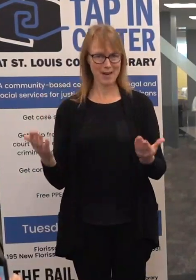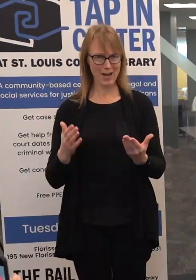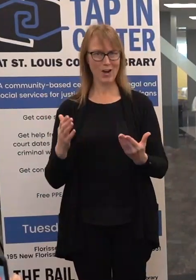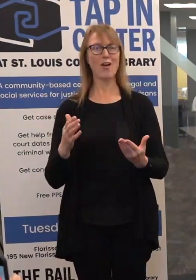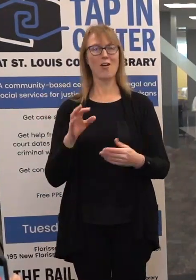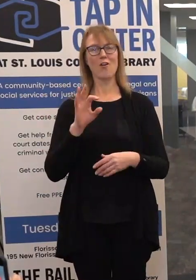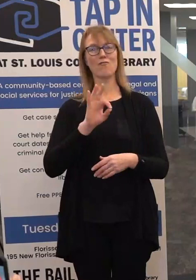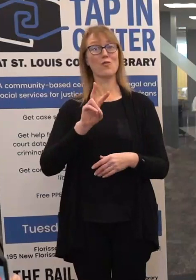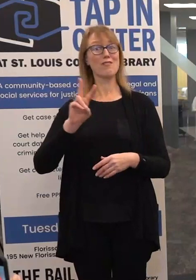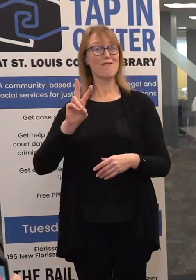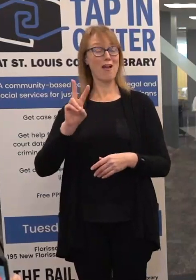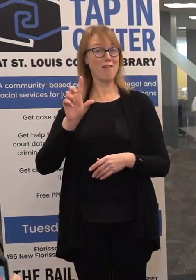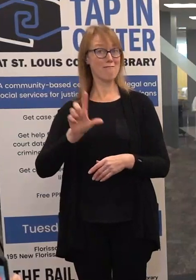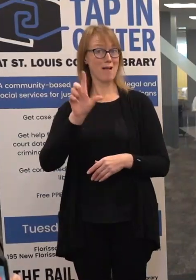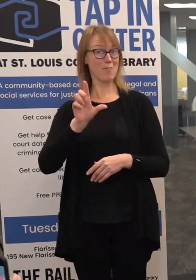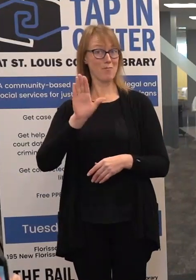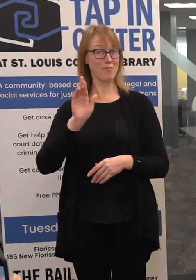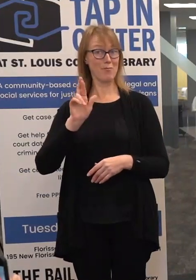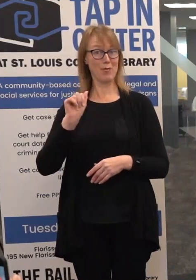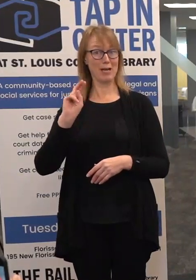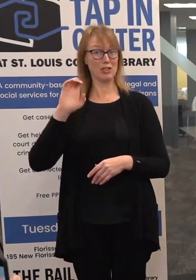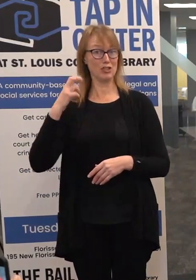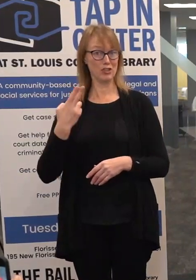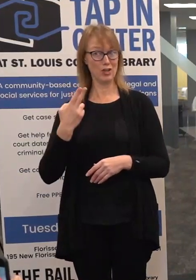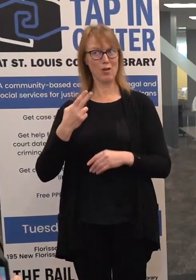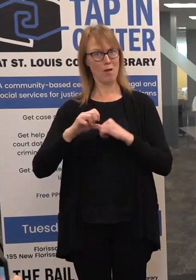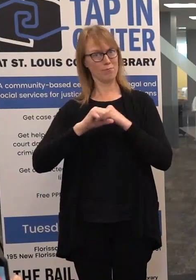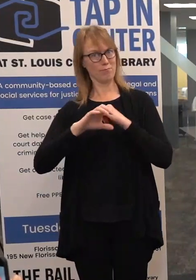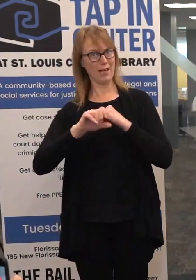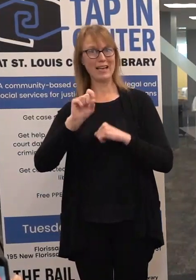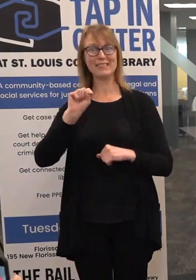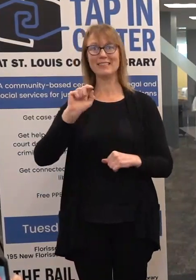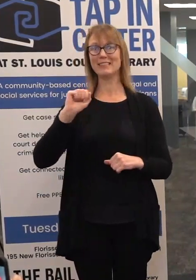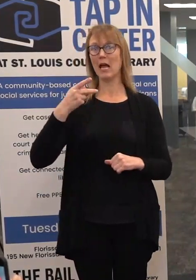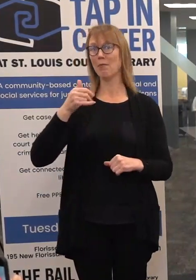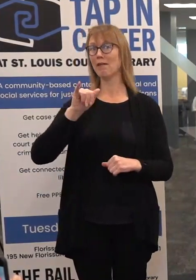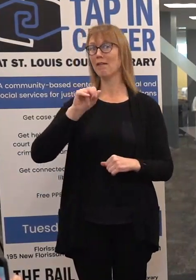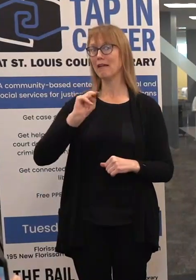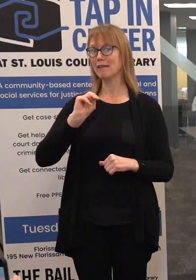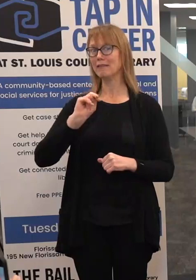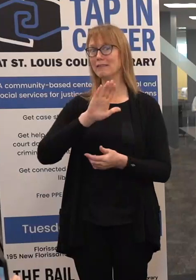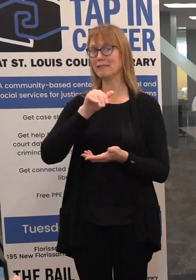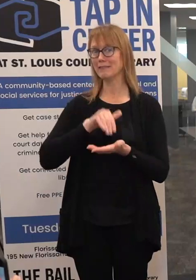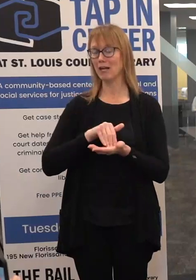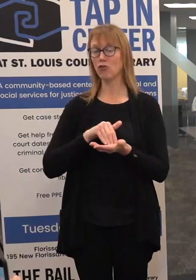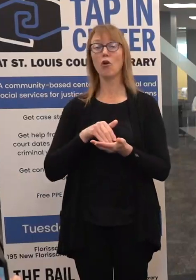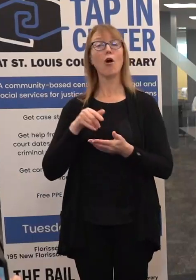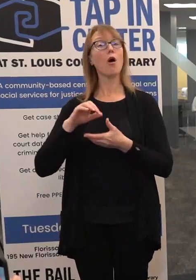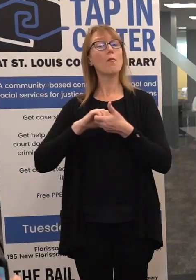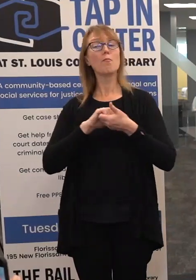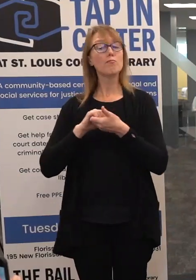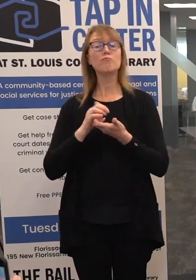to highlight the Tappan Center, one-of-a-kind partnership that helps folks handle legal matters,